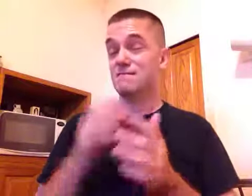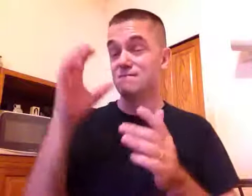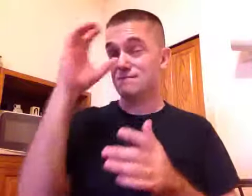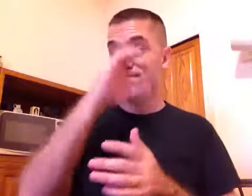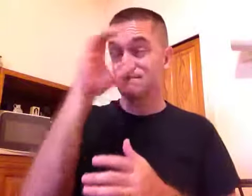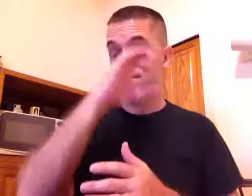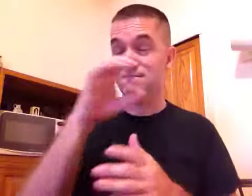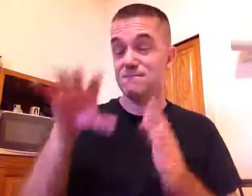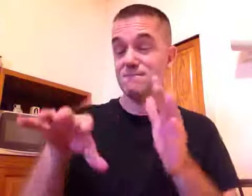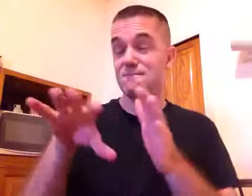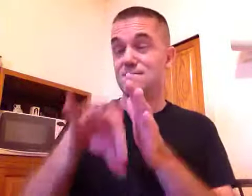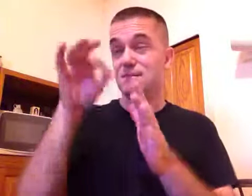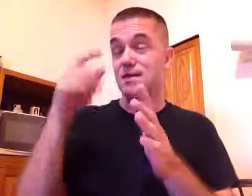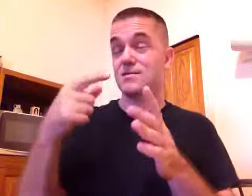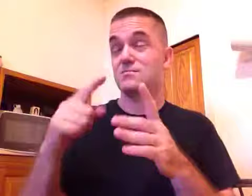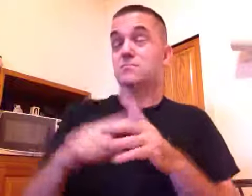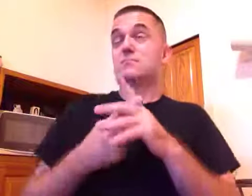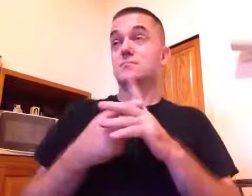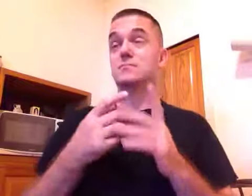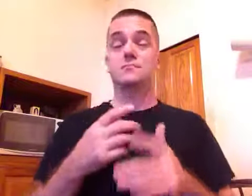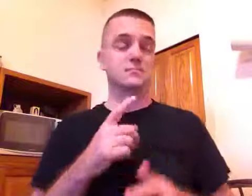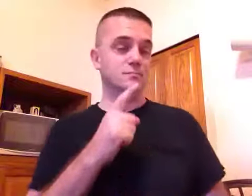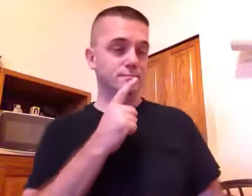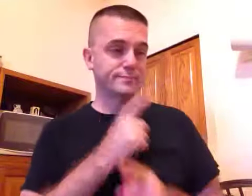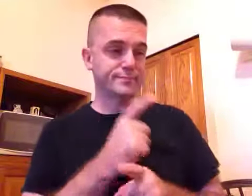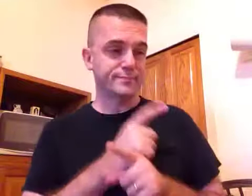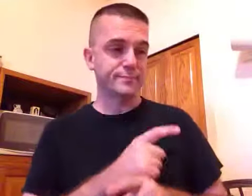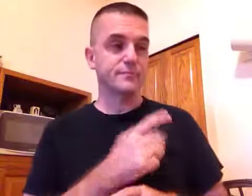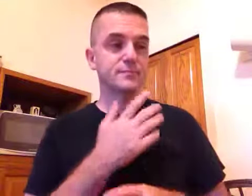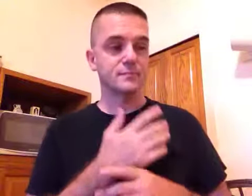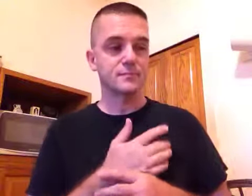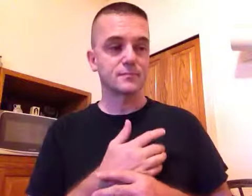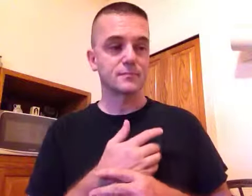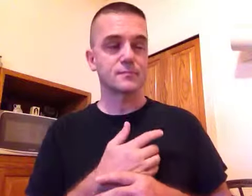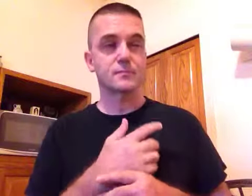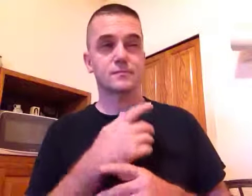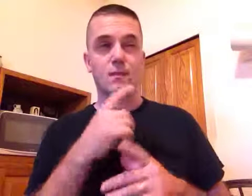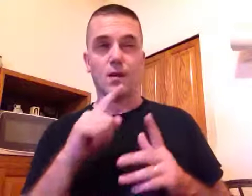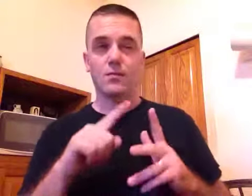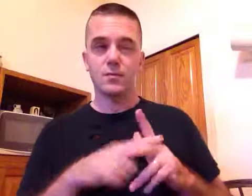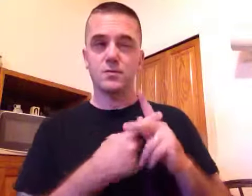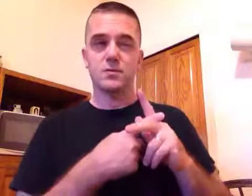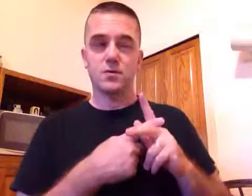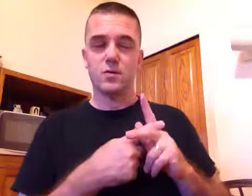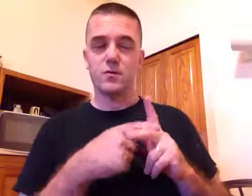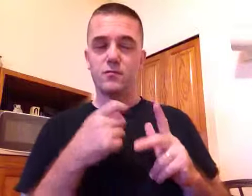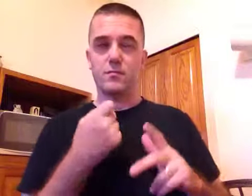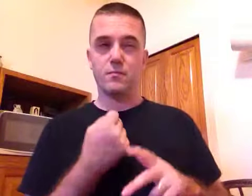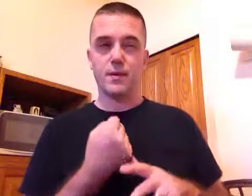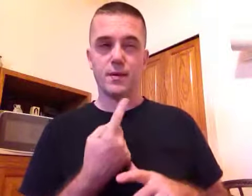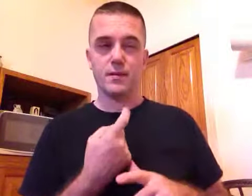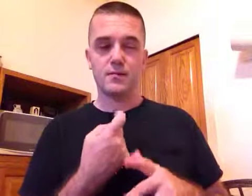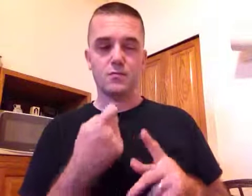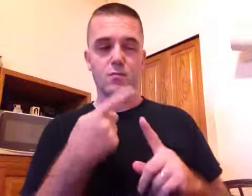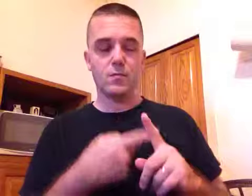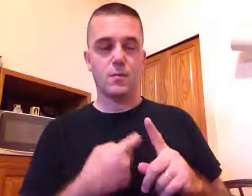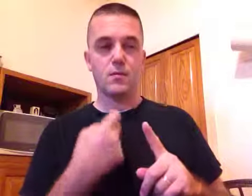initially to get going again. So. Right. Well, what I would do is probably start out initially paying the $1,100 and keeping the cards current.